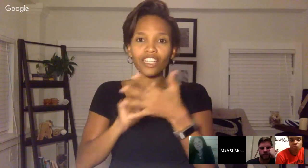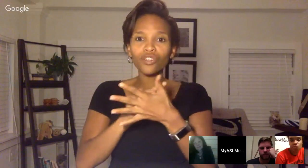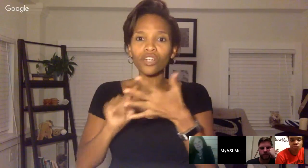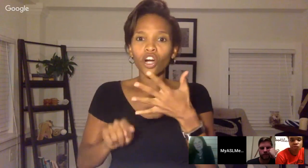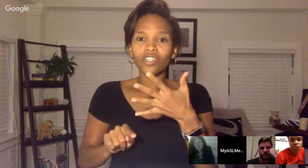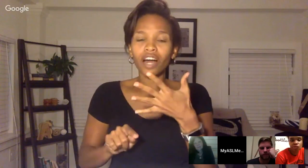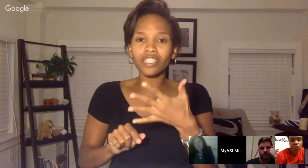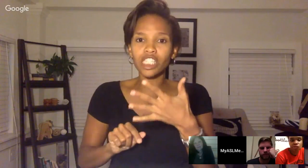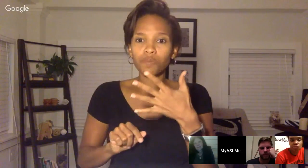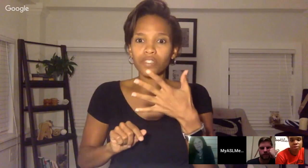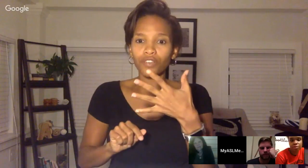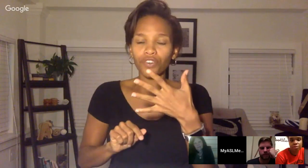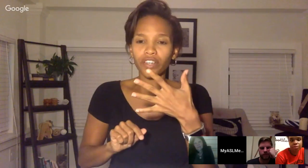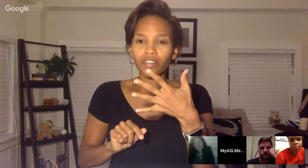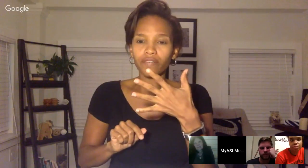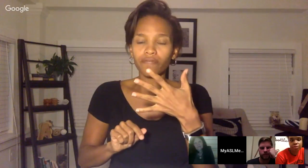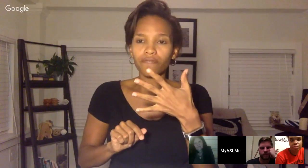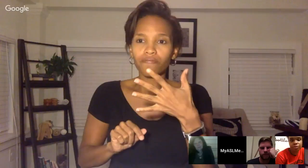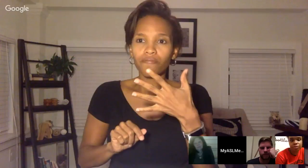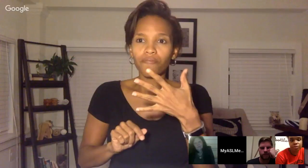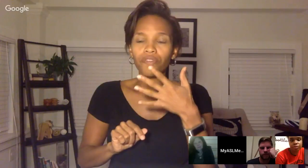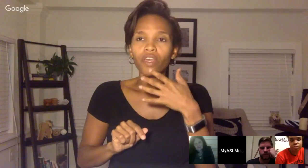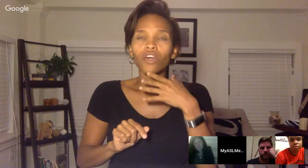these things are non-specific.